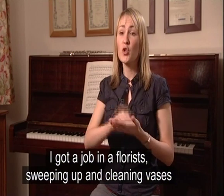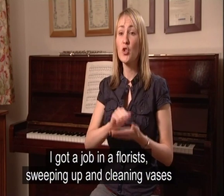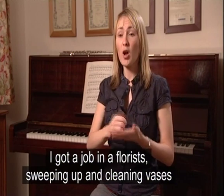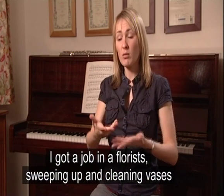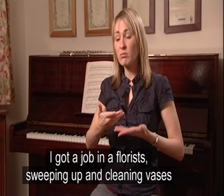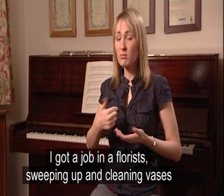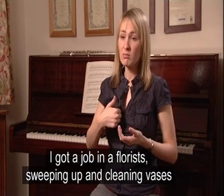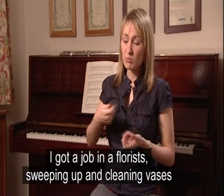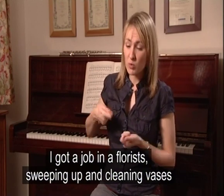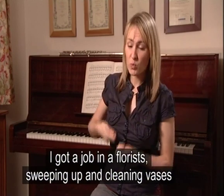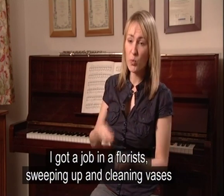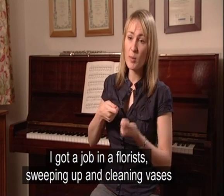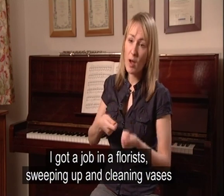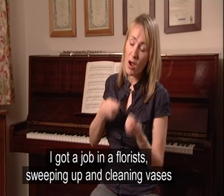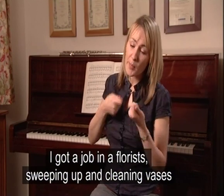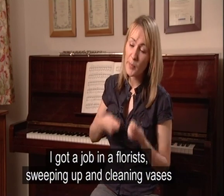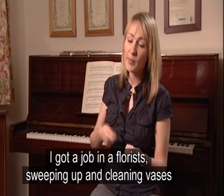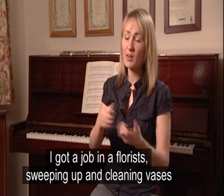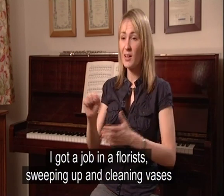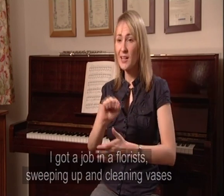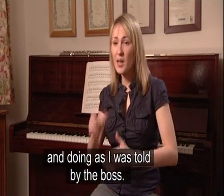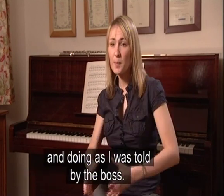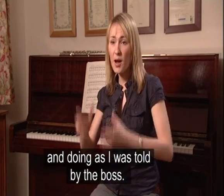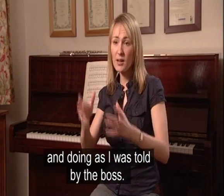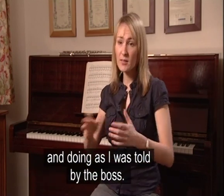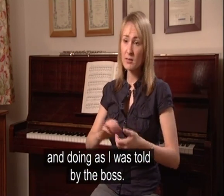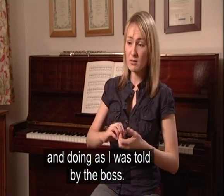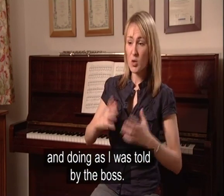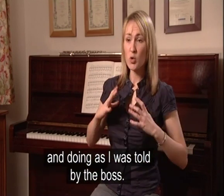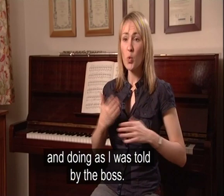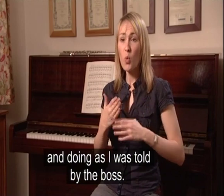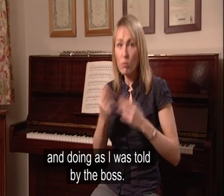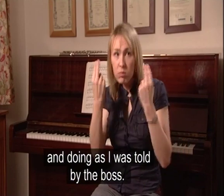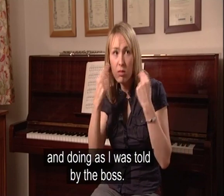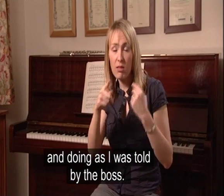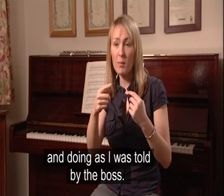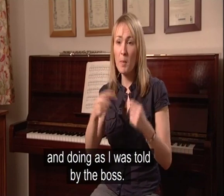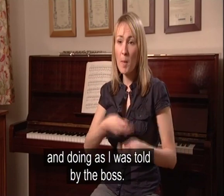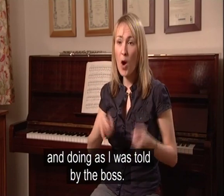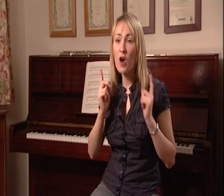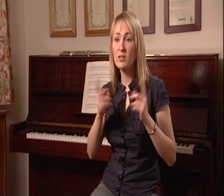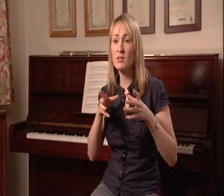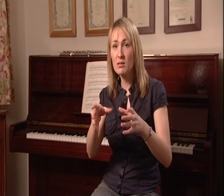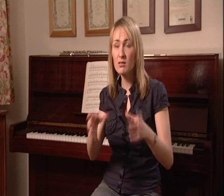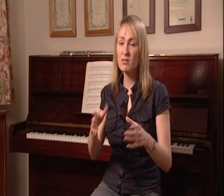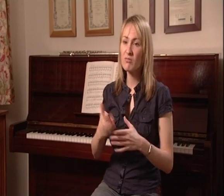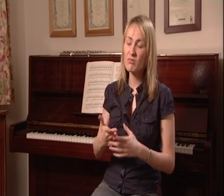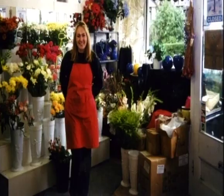I got a job in the florist, sweeping up and cleaning vases and doing what I'm told by the boss.